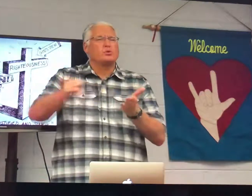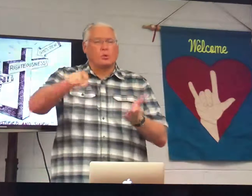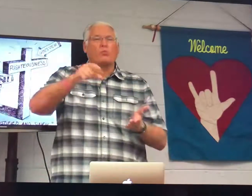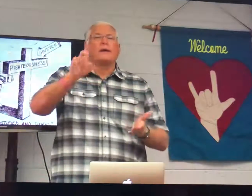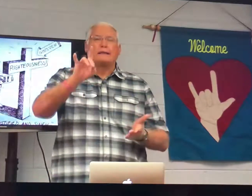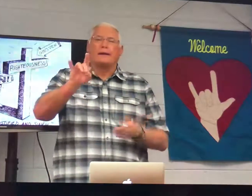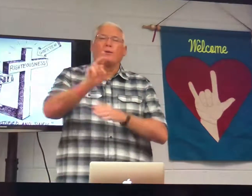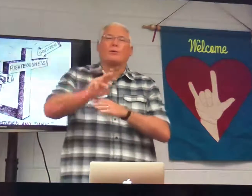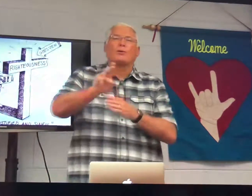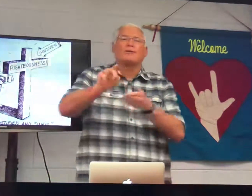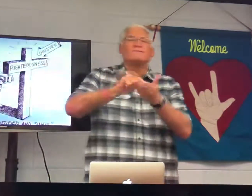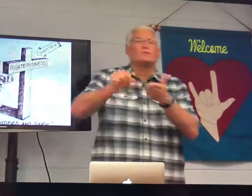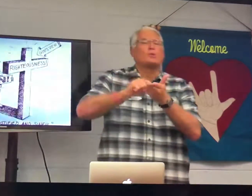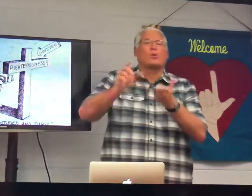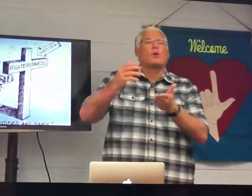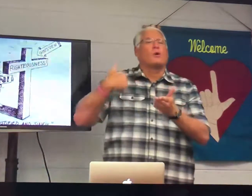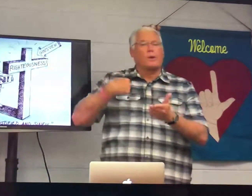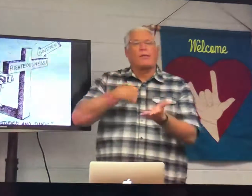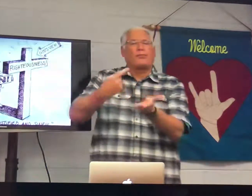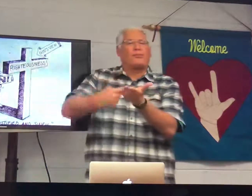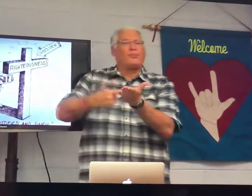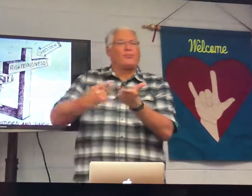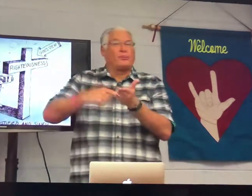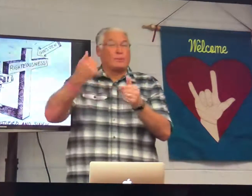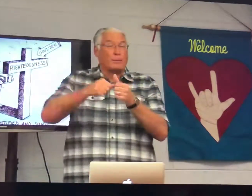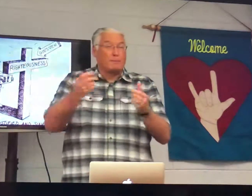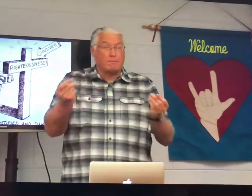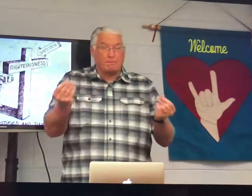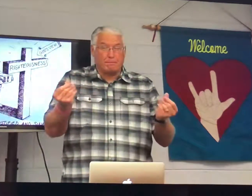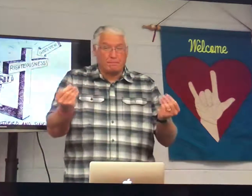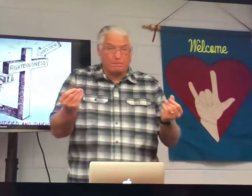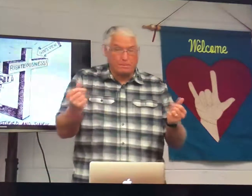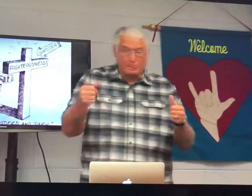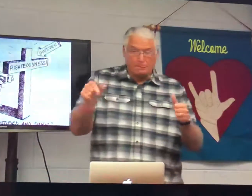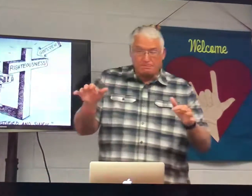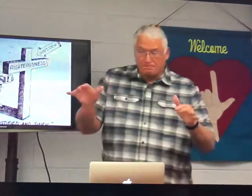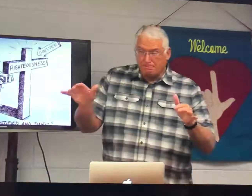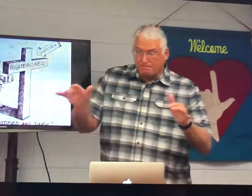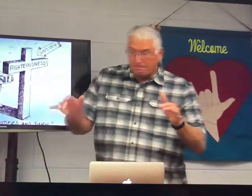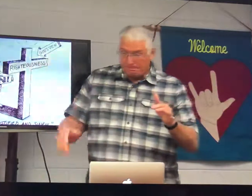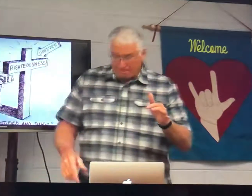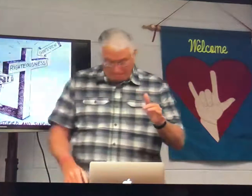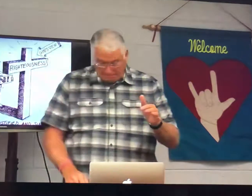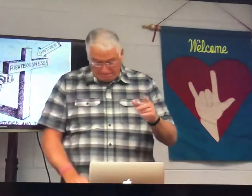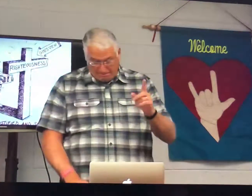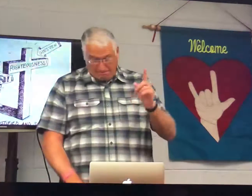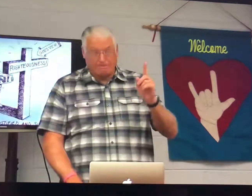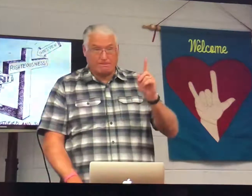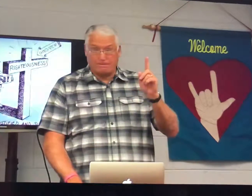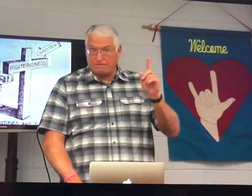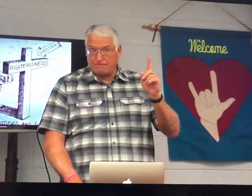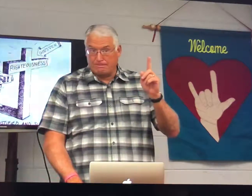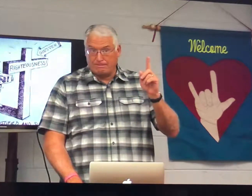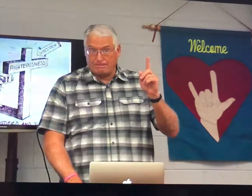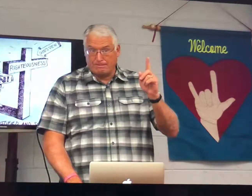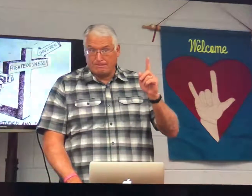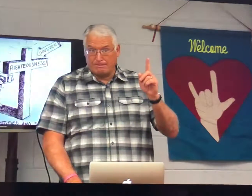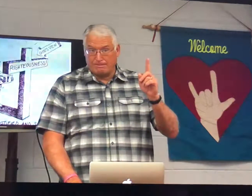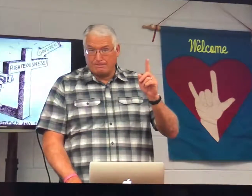for a special 2008 celebration on Saturday, August 4th, and take home a piece of race history with the Akinori Iwamura bobblehead. Go to